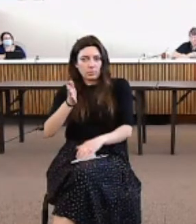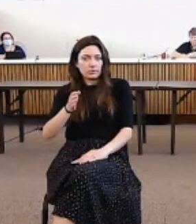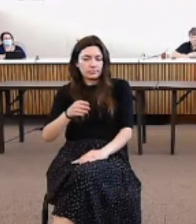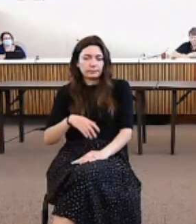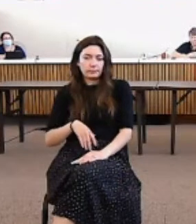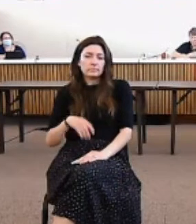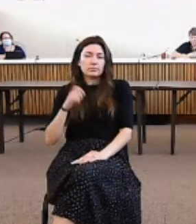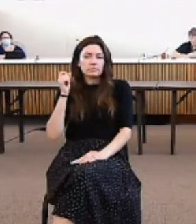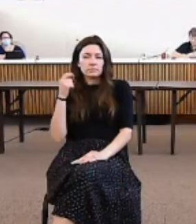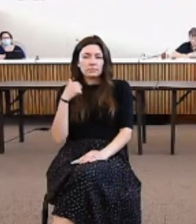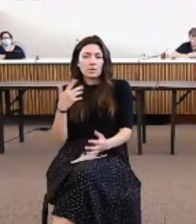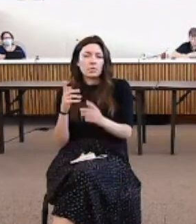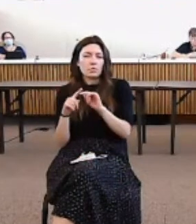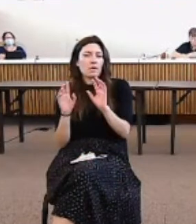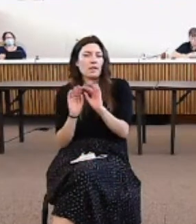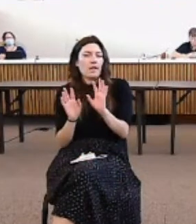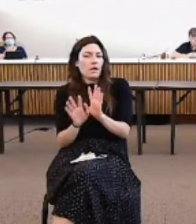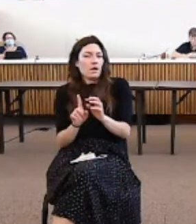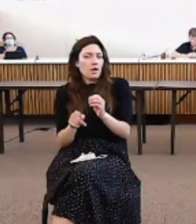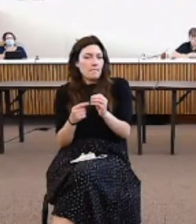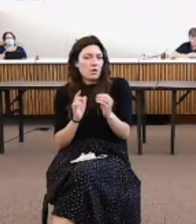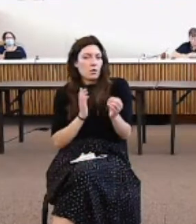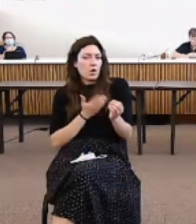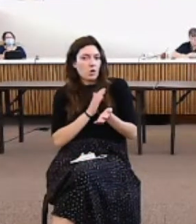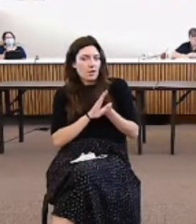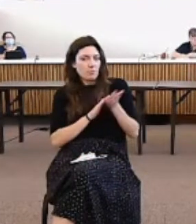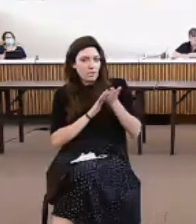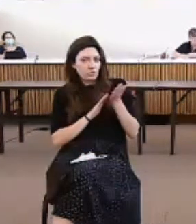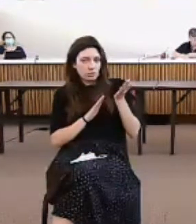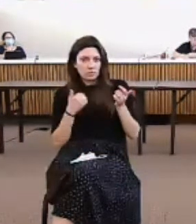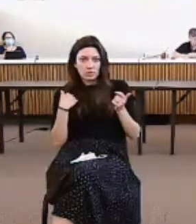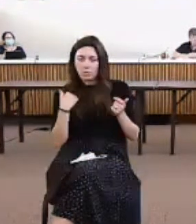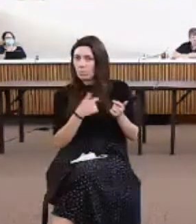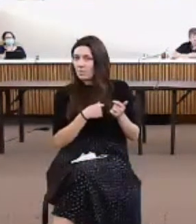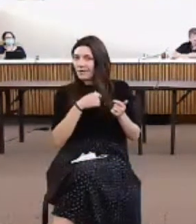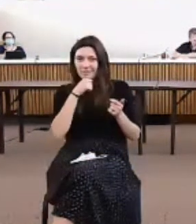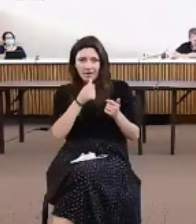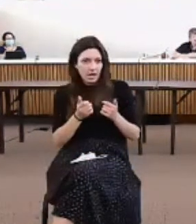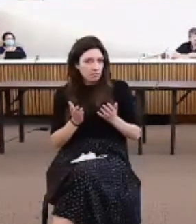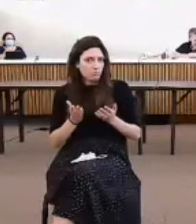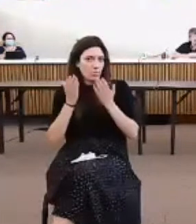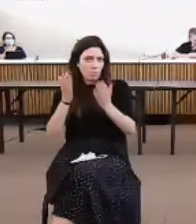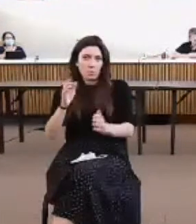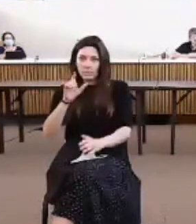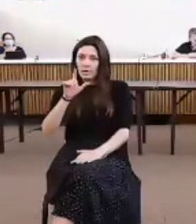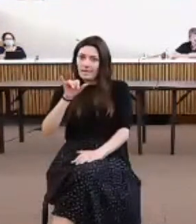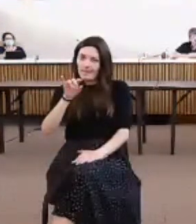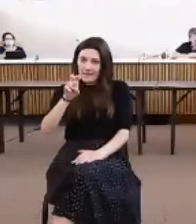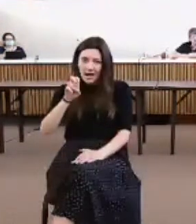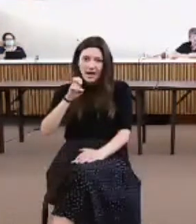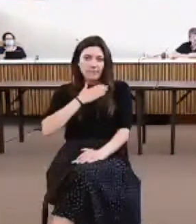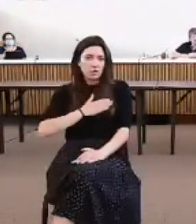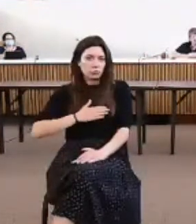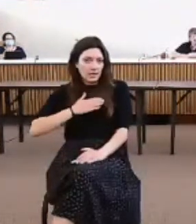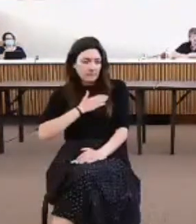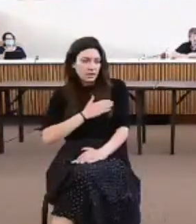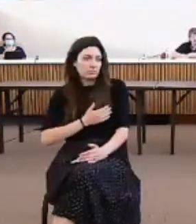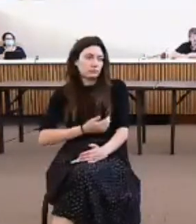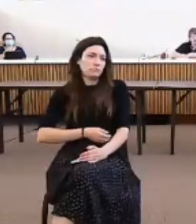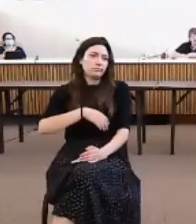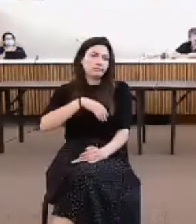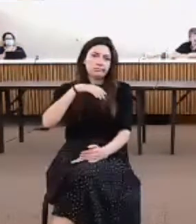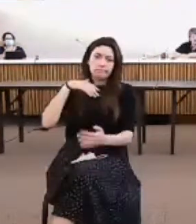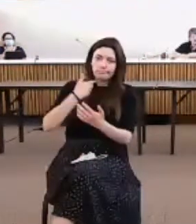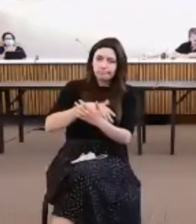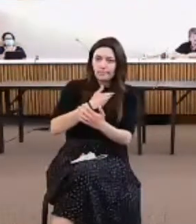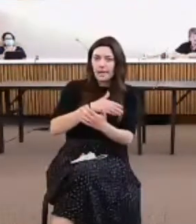to clear up. We are not proposing any live entertainment, no band, no dancing or anything